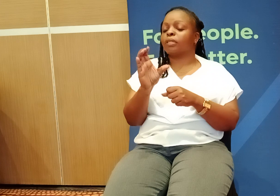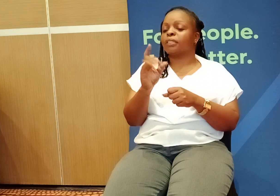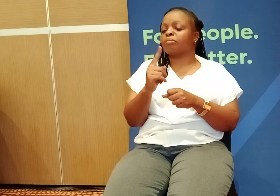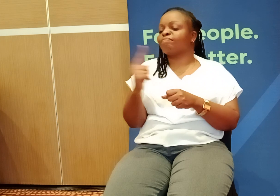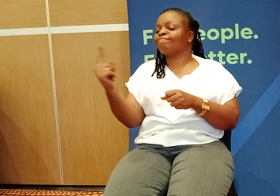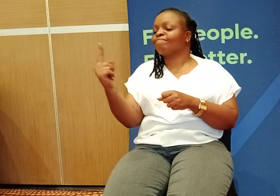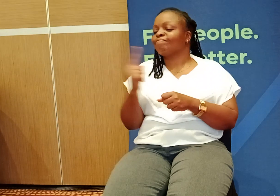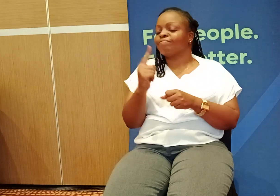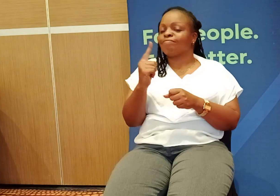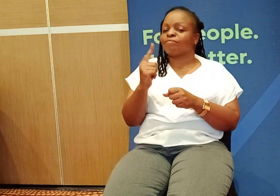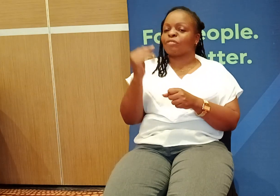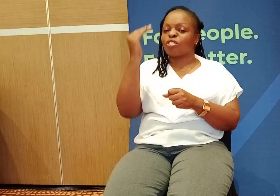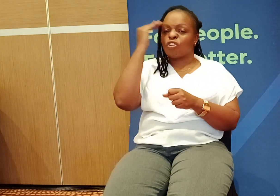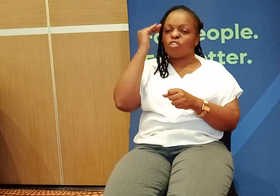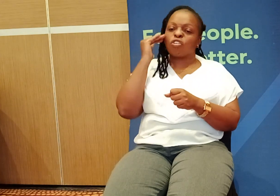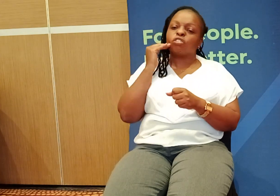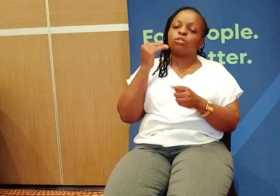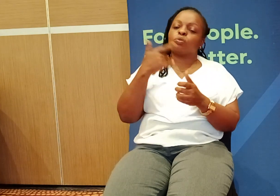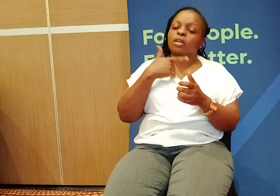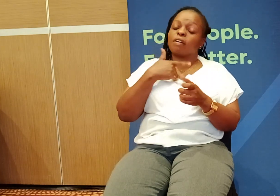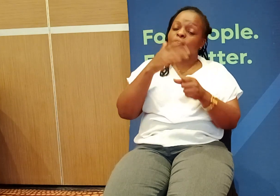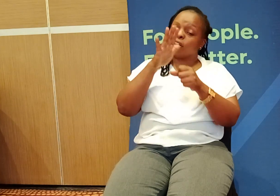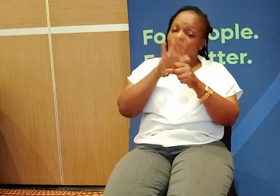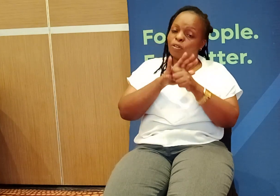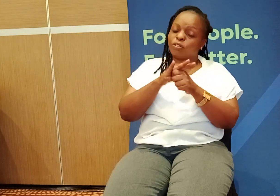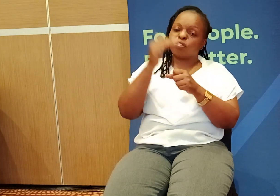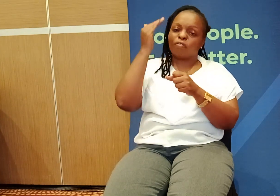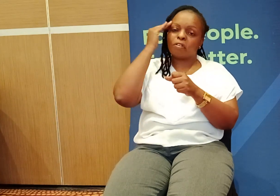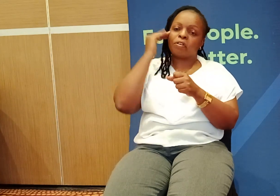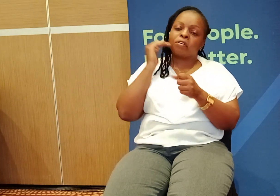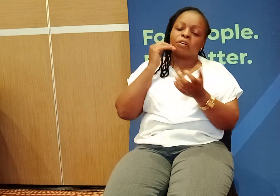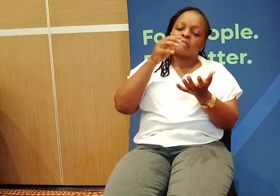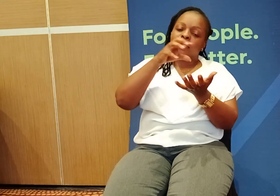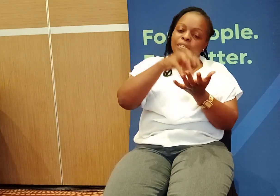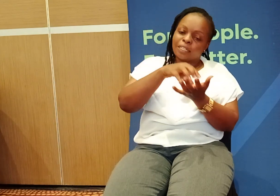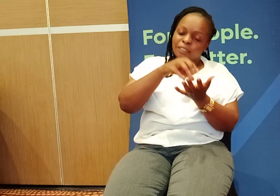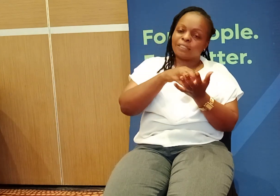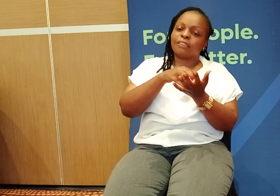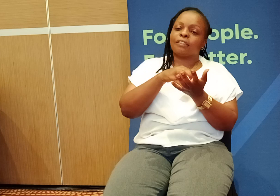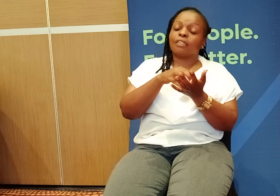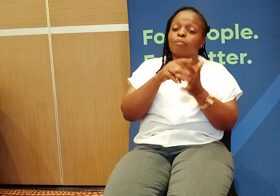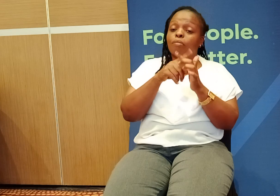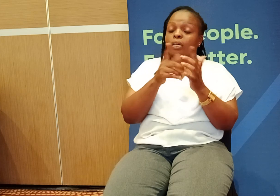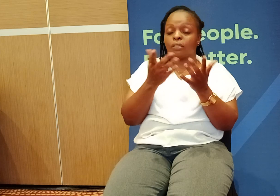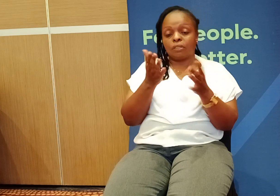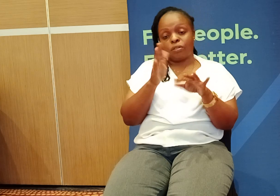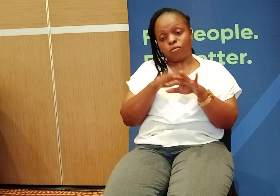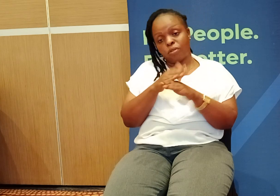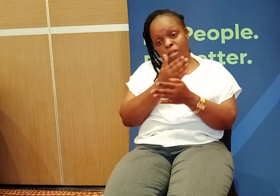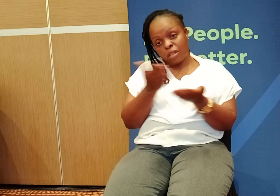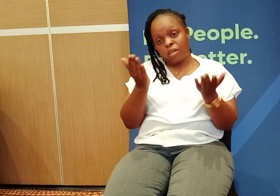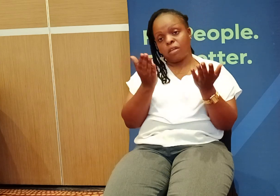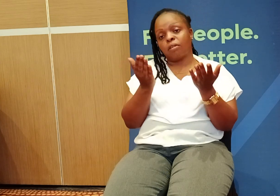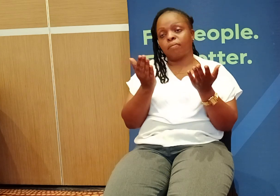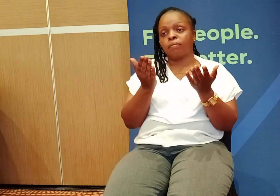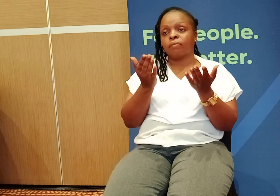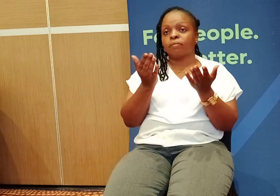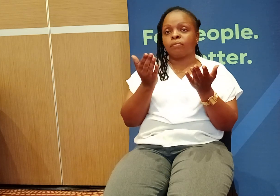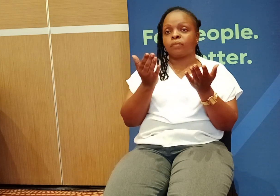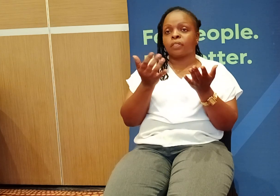we've got a lot of court cases, injunctions after injunctions. But the beauty is that, it comes to an end at some